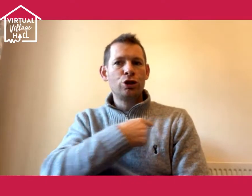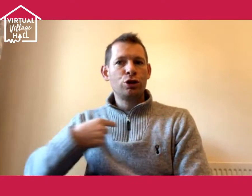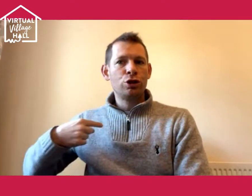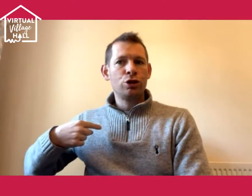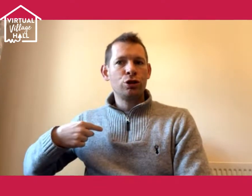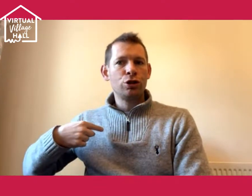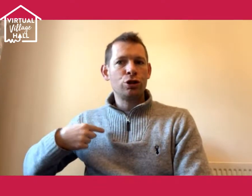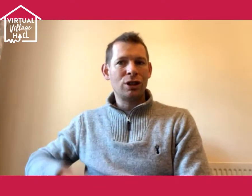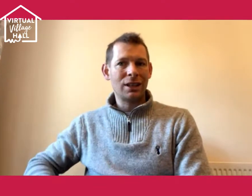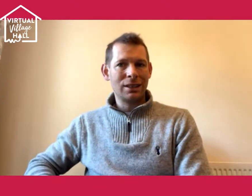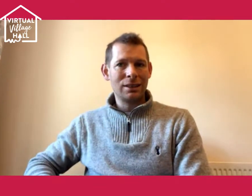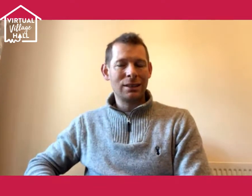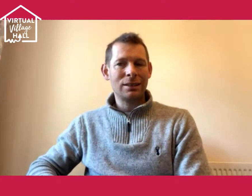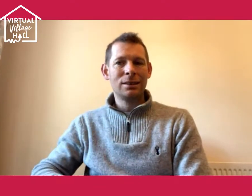and Chinese.